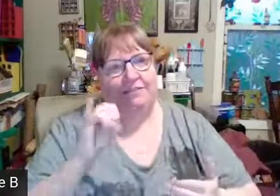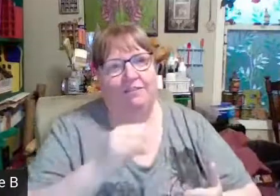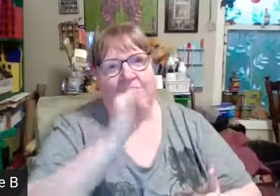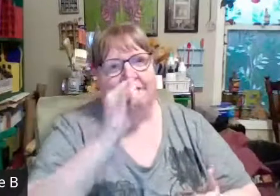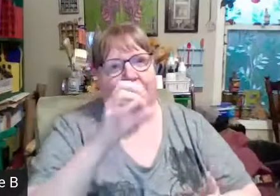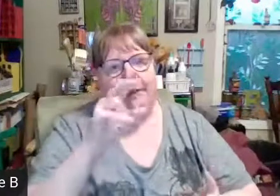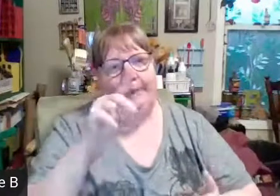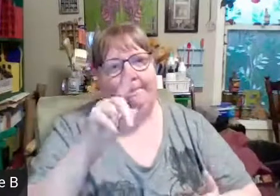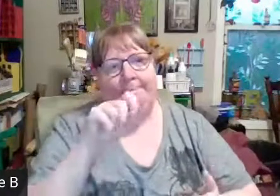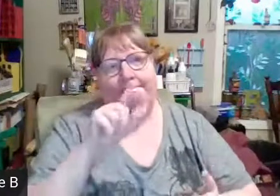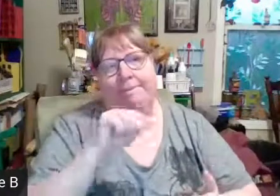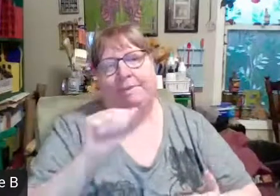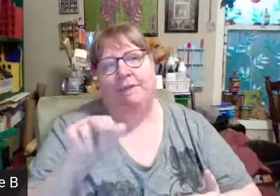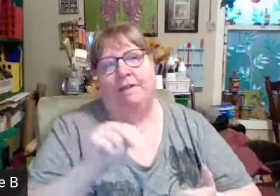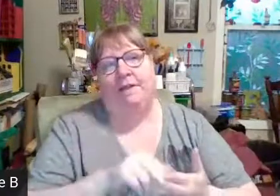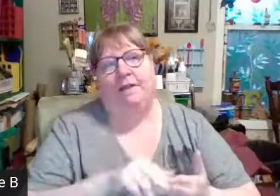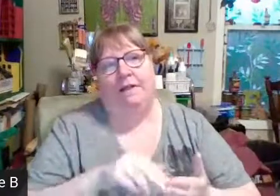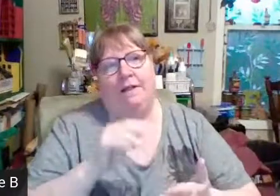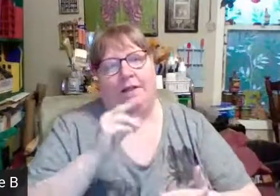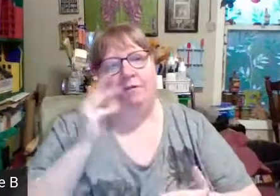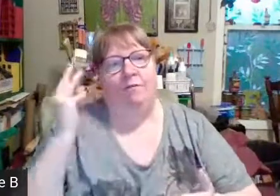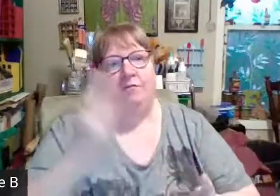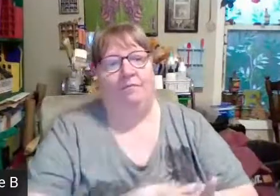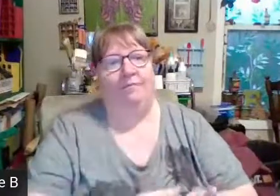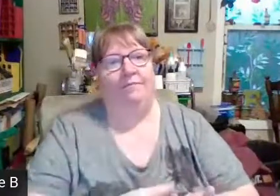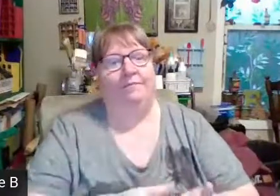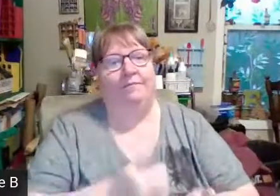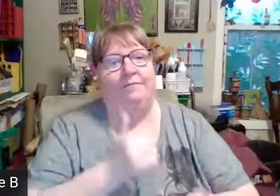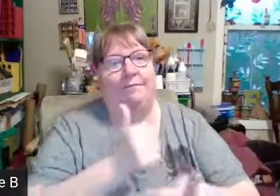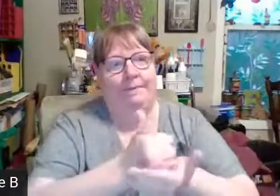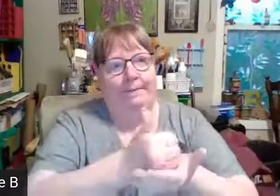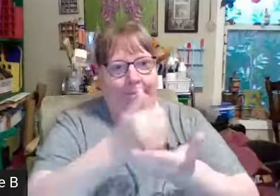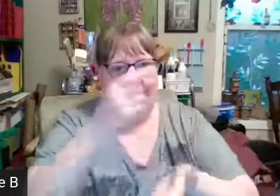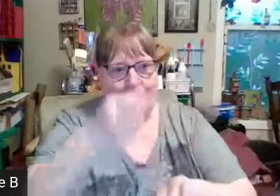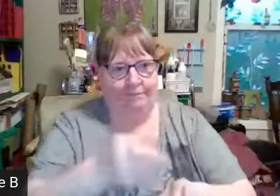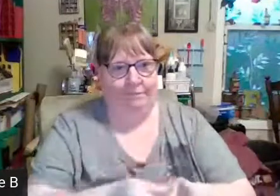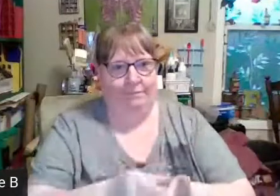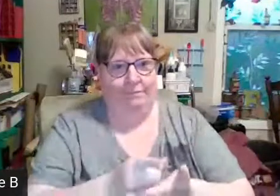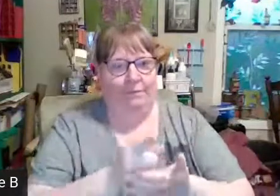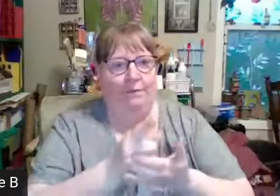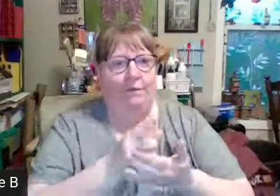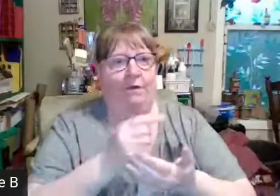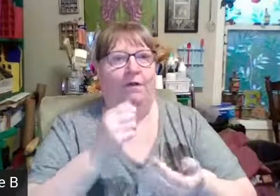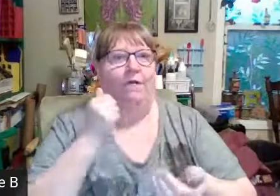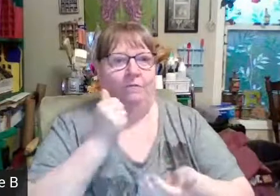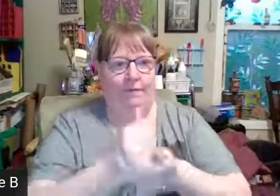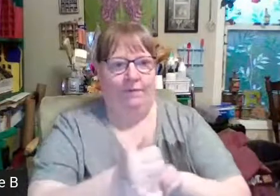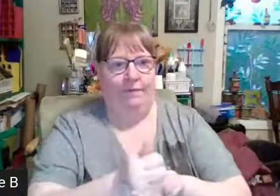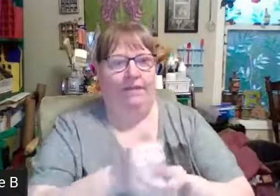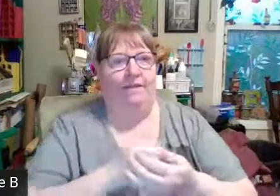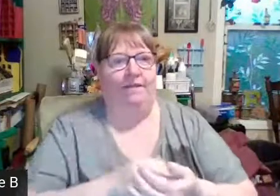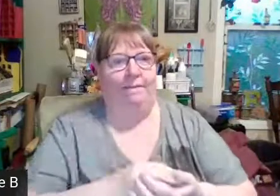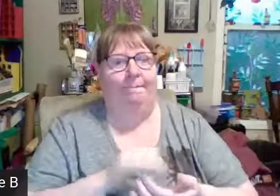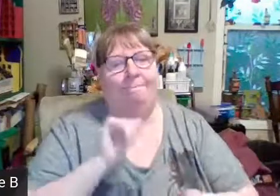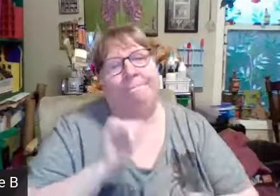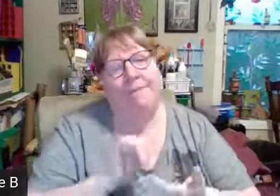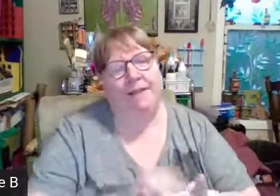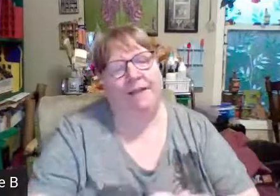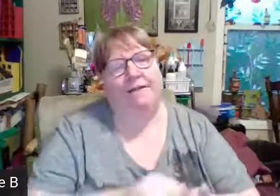hard anyway. It has the basics, and that's probably my biggest concern